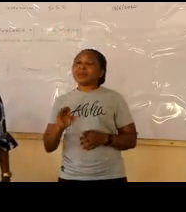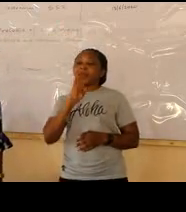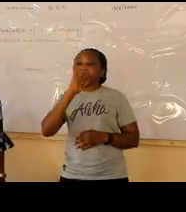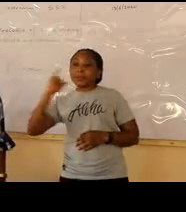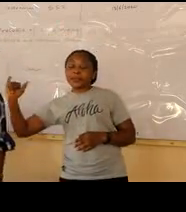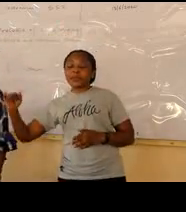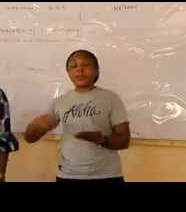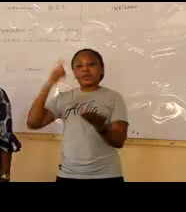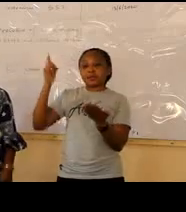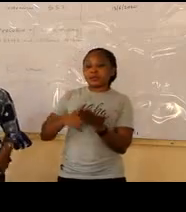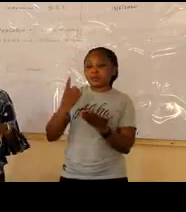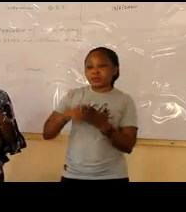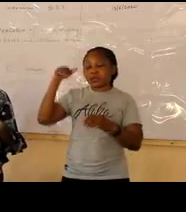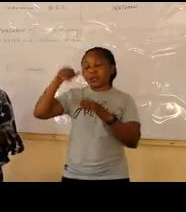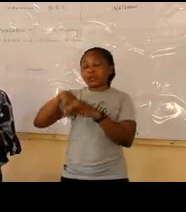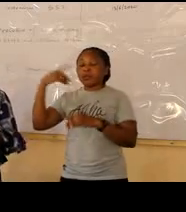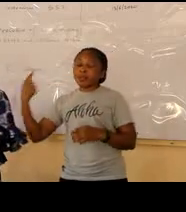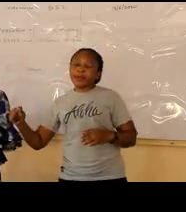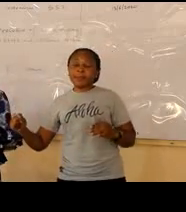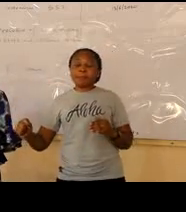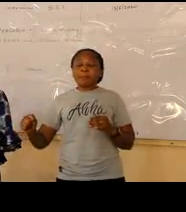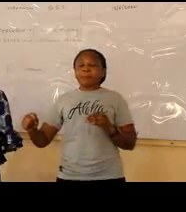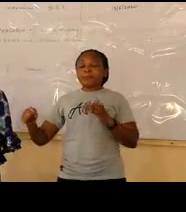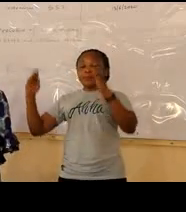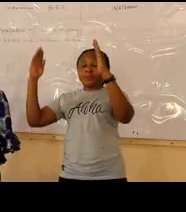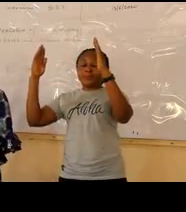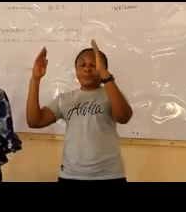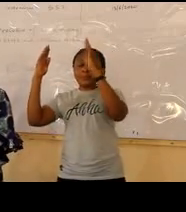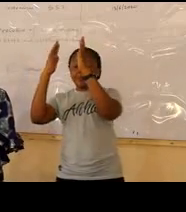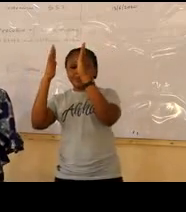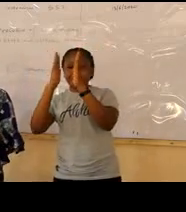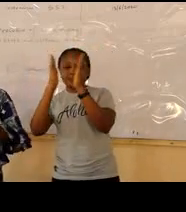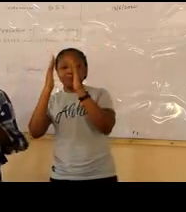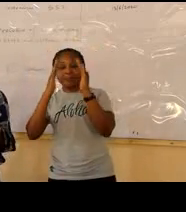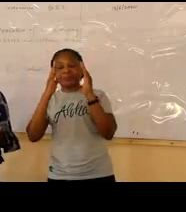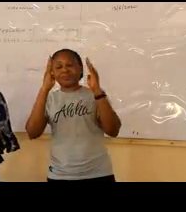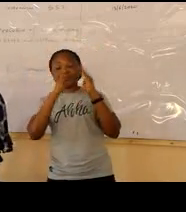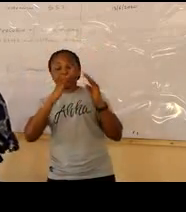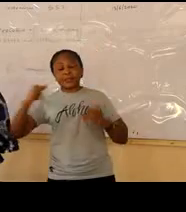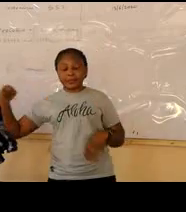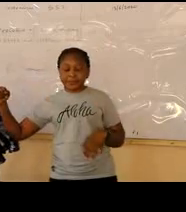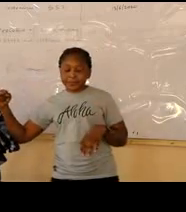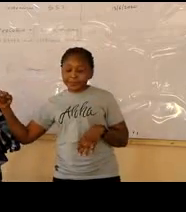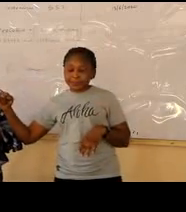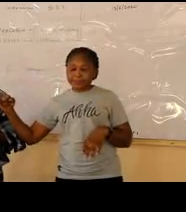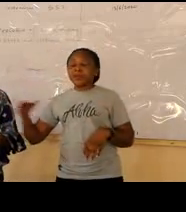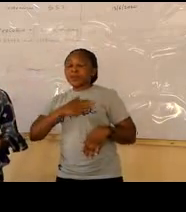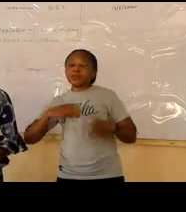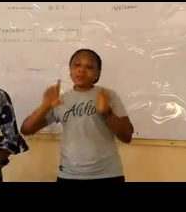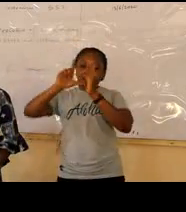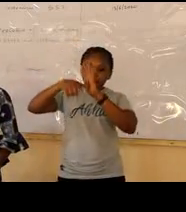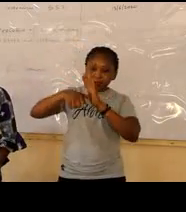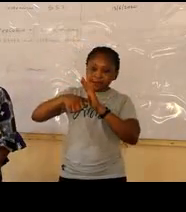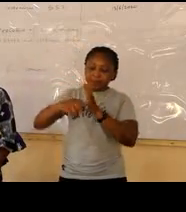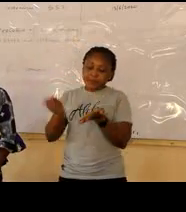parliament. Then later it can be signed by the president, and then it becomes what? A